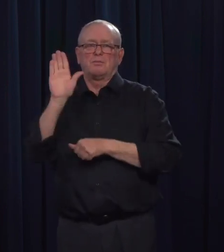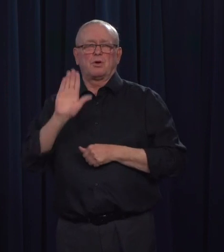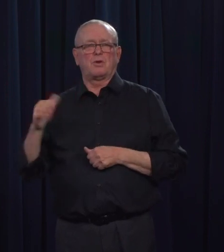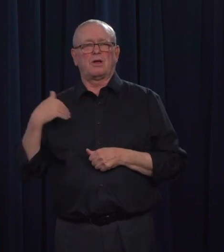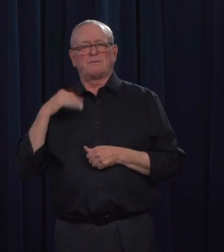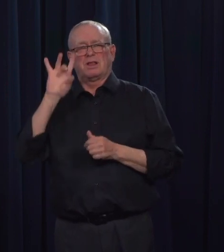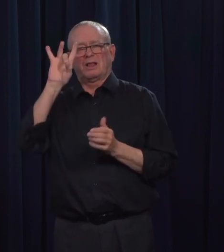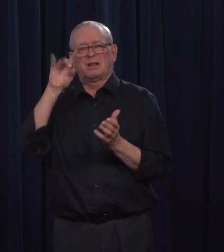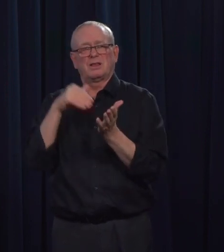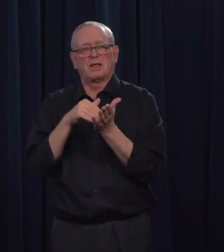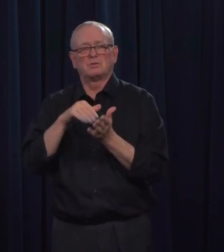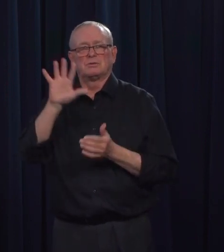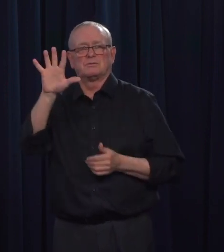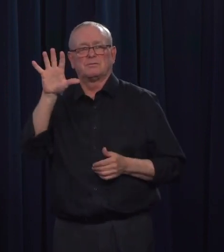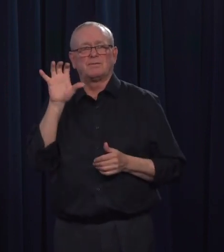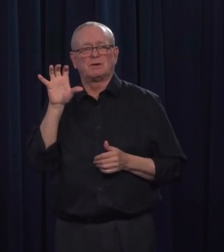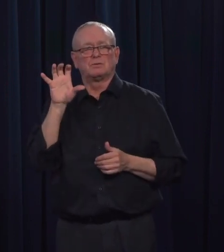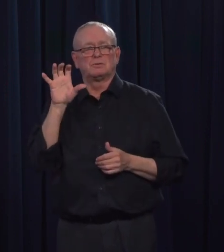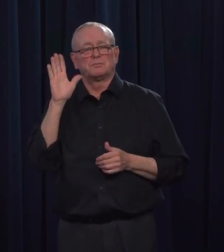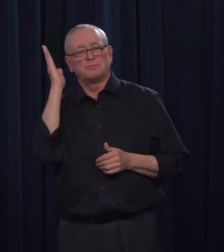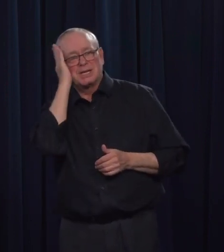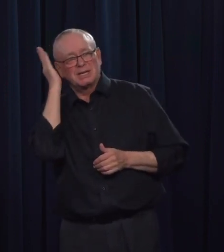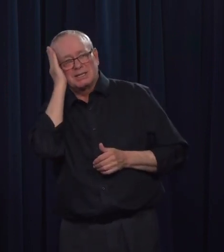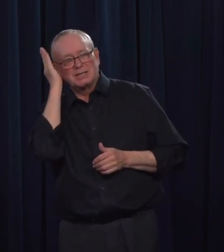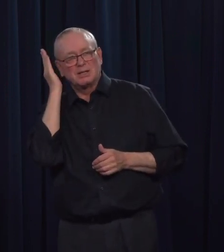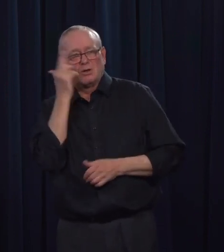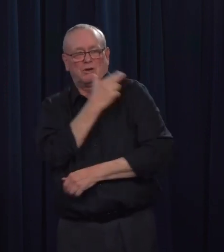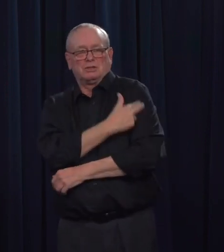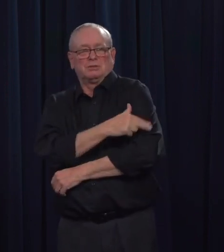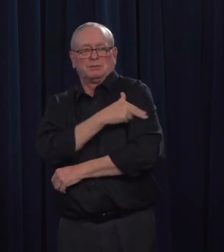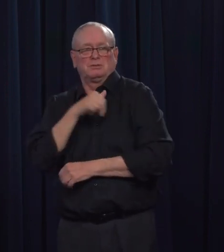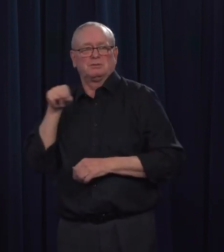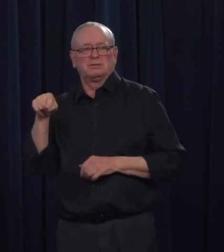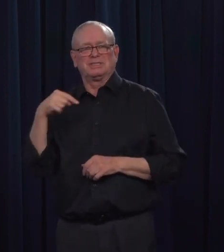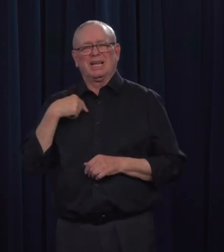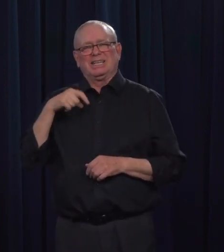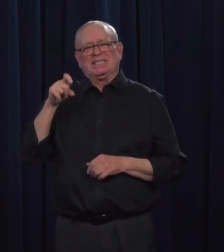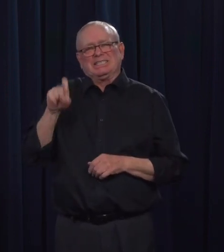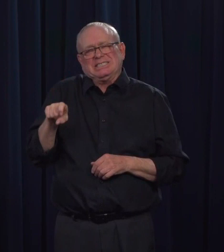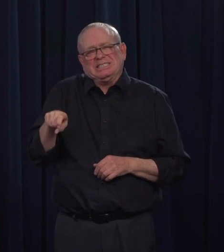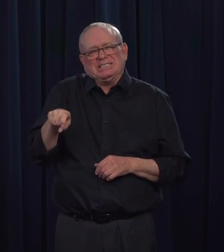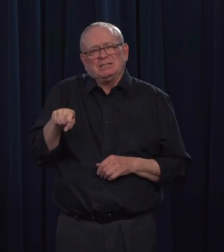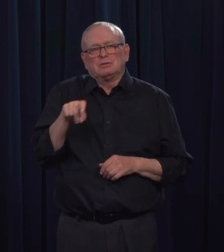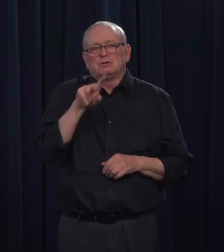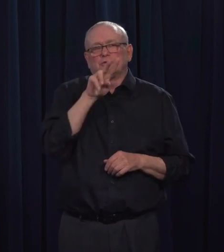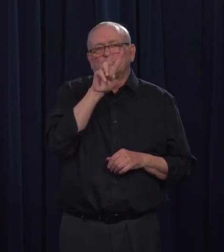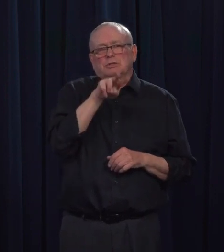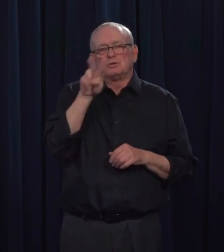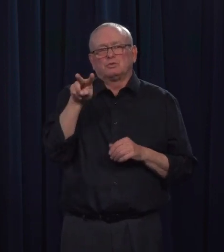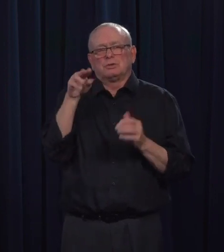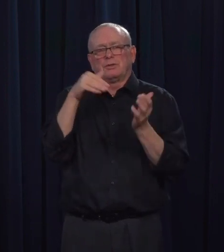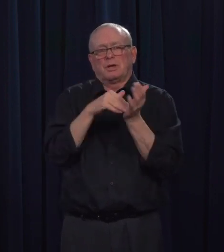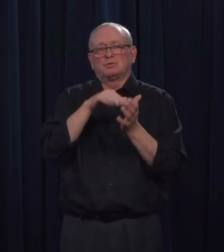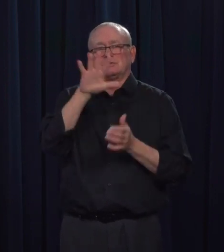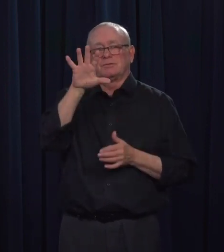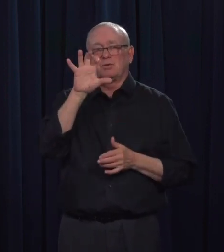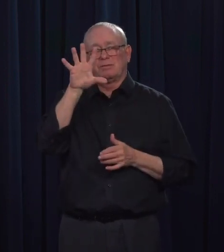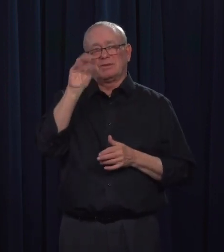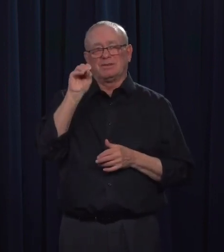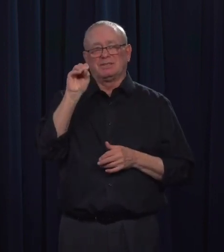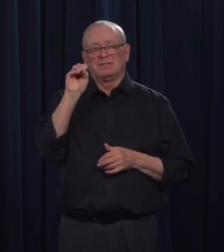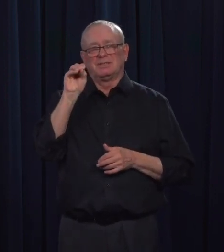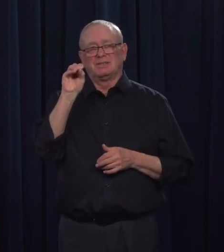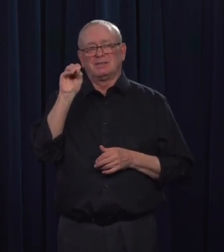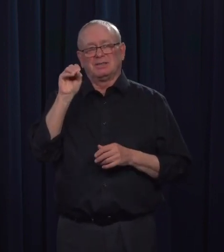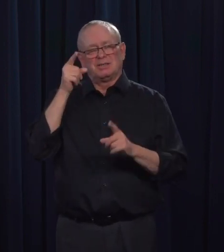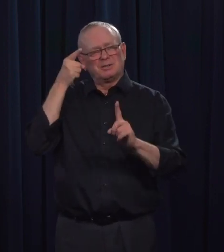approximately 2,250 hospital beds to care for individuals with COVID-19. Now, most of